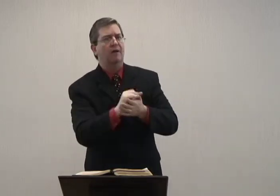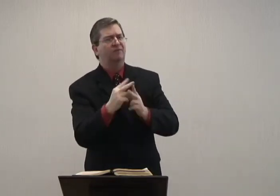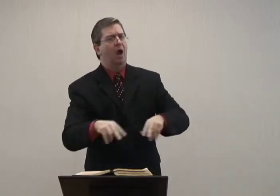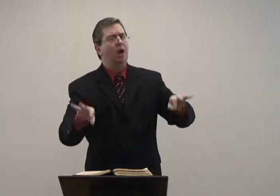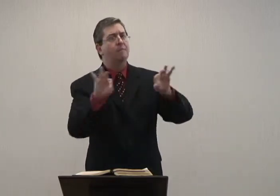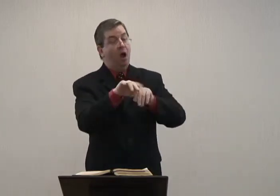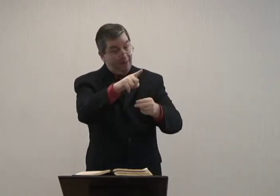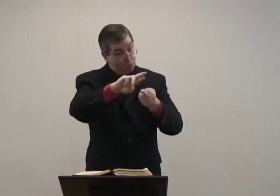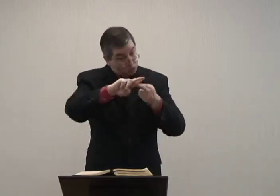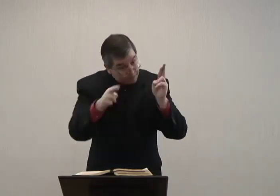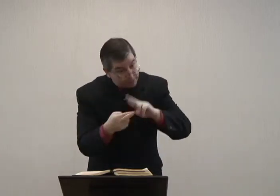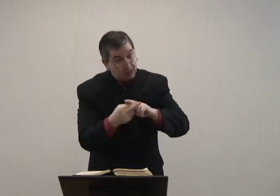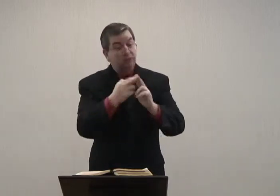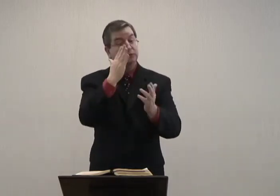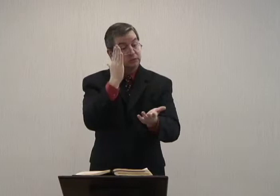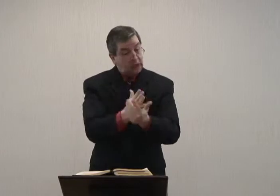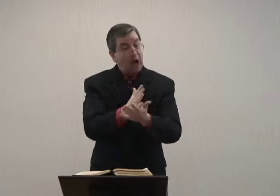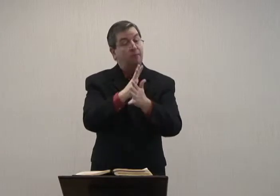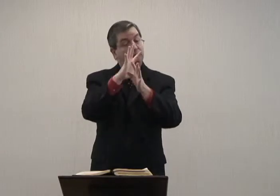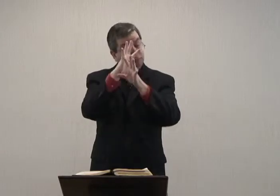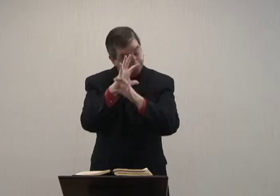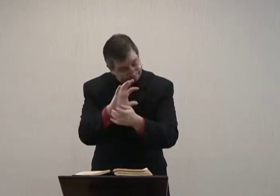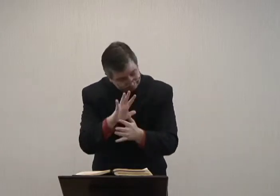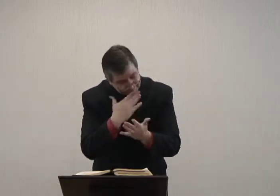I understand that. But if you repent and stop,